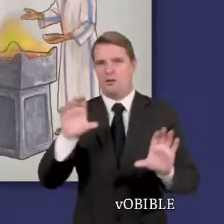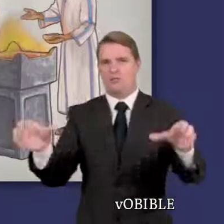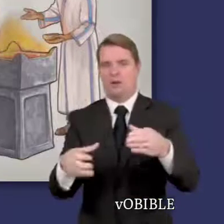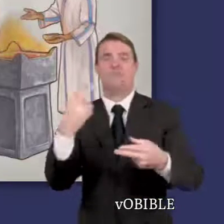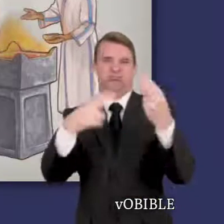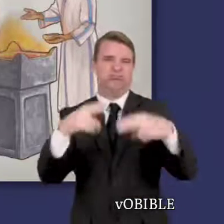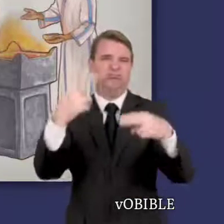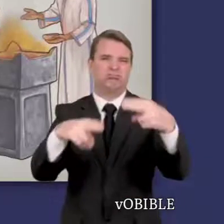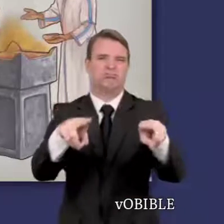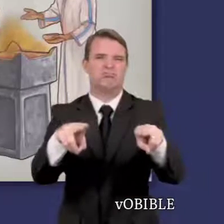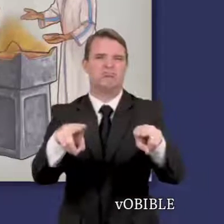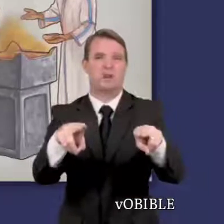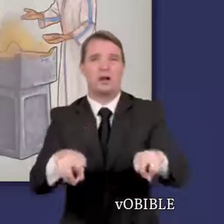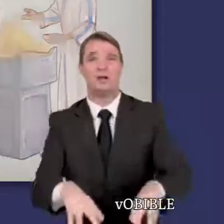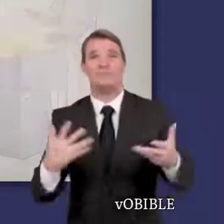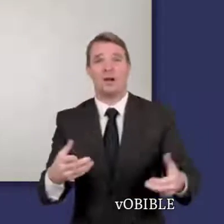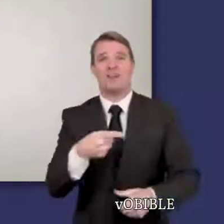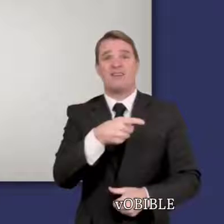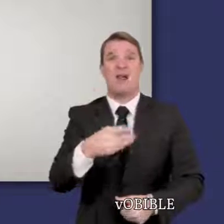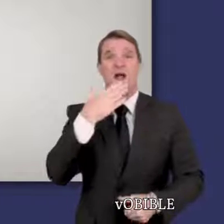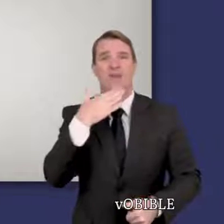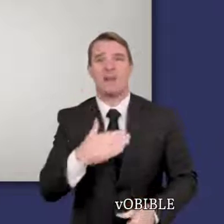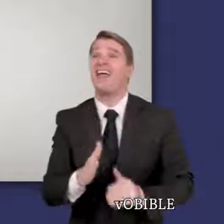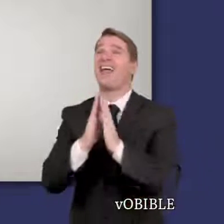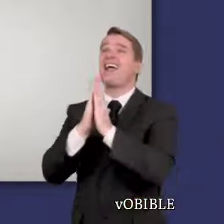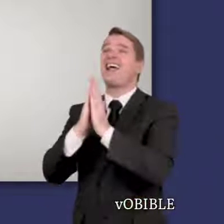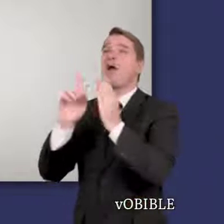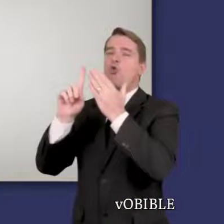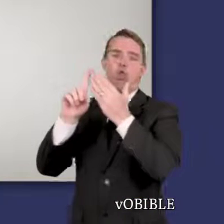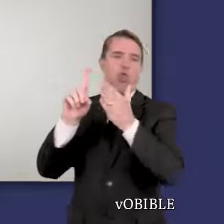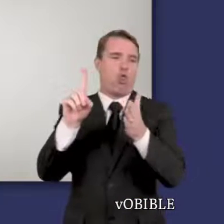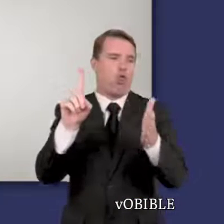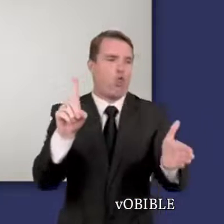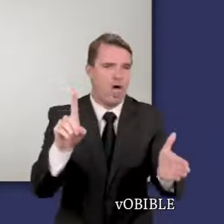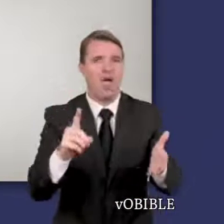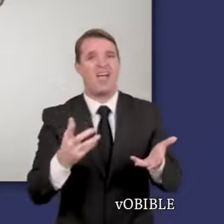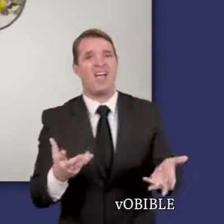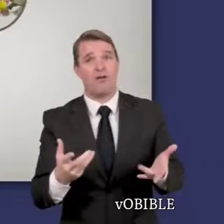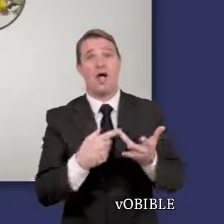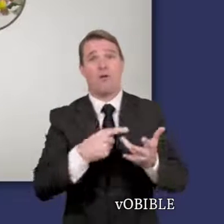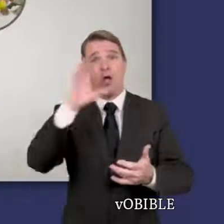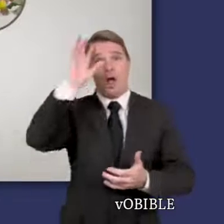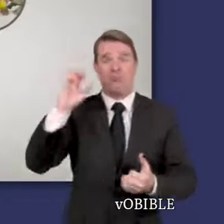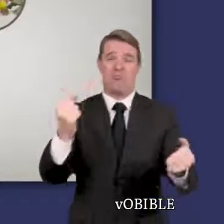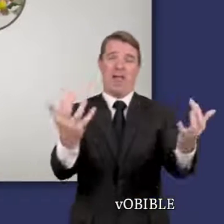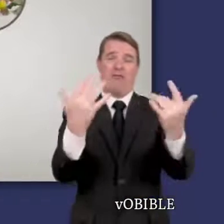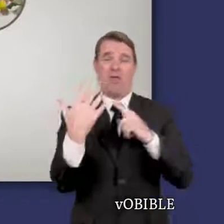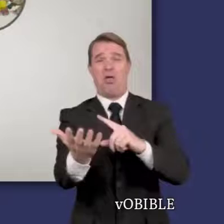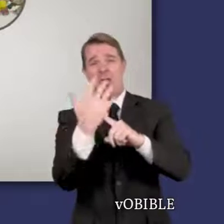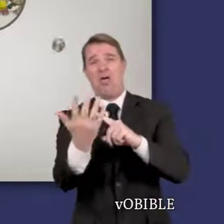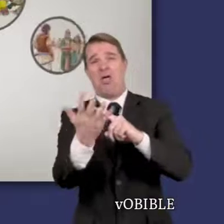the death of Joshua and his generation. In an often repeated cycle, the Israelites take up false